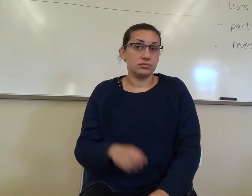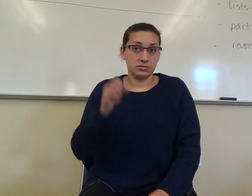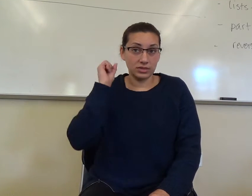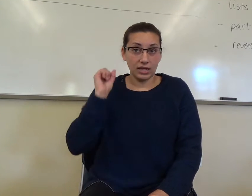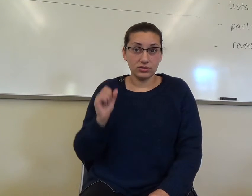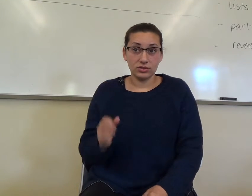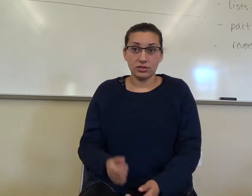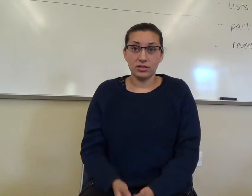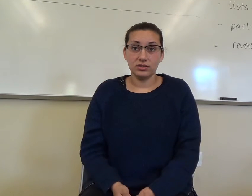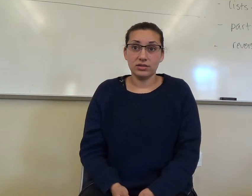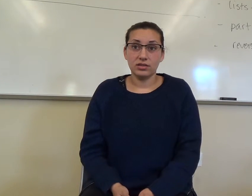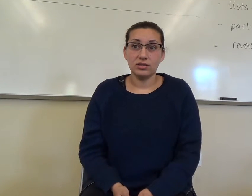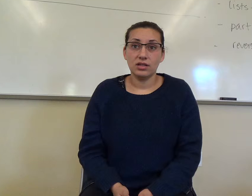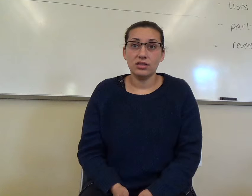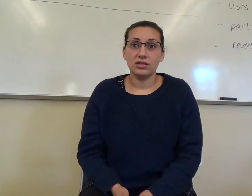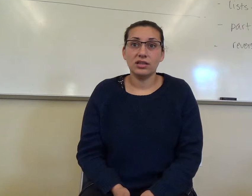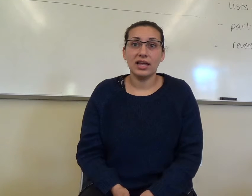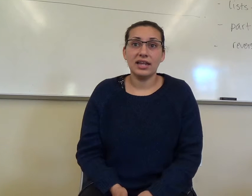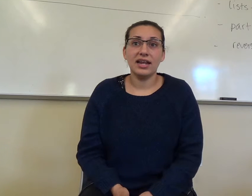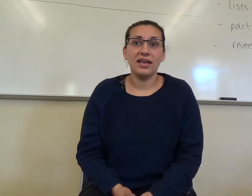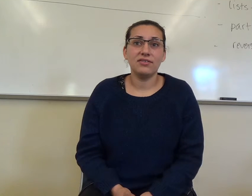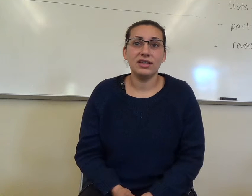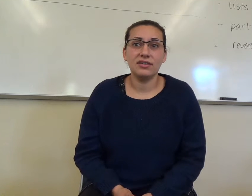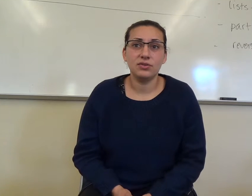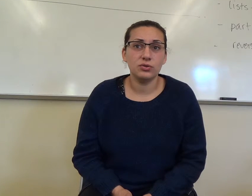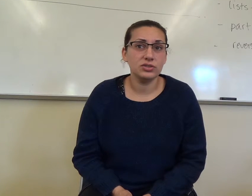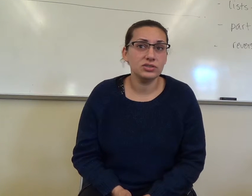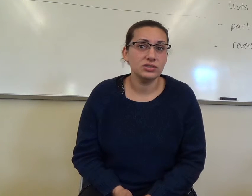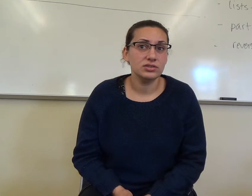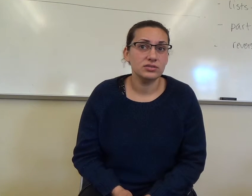Sandra? The light and heavy viewers. Okay.